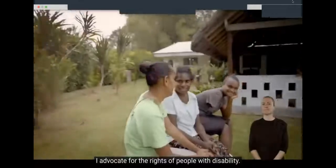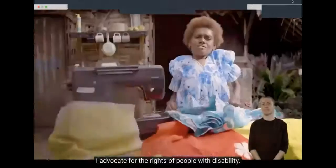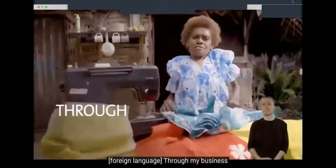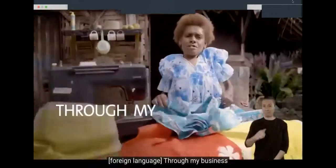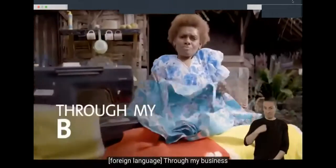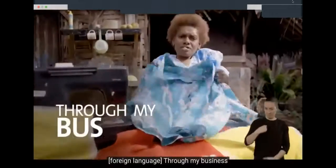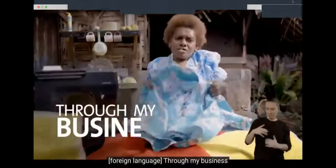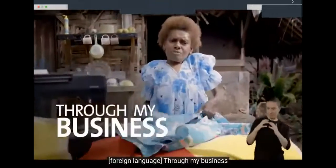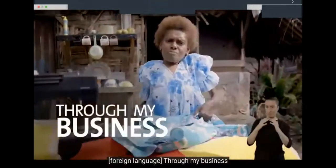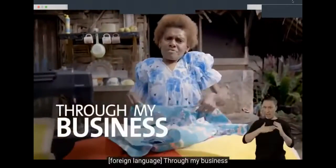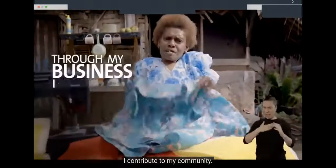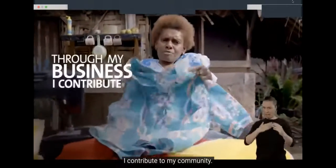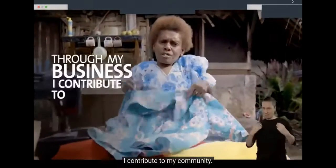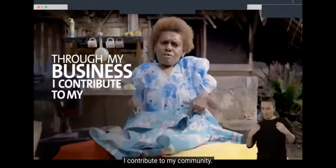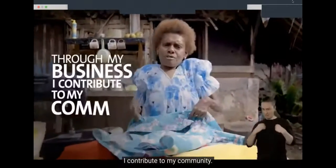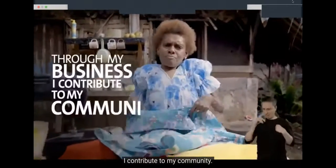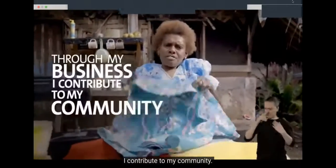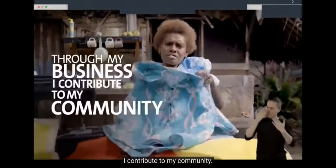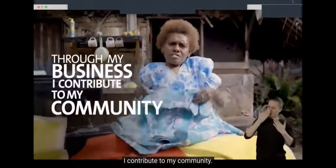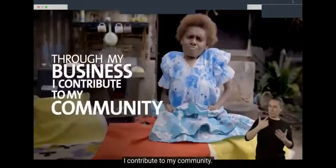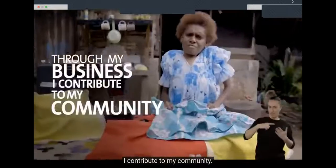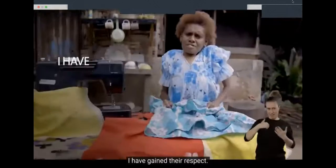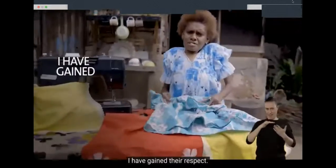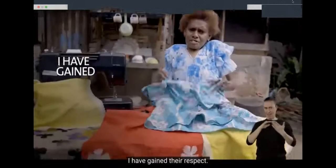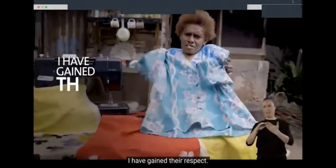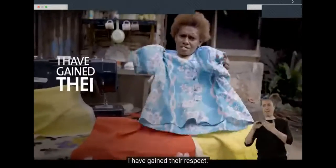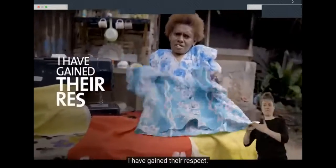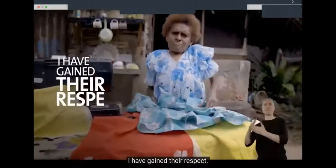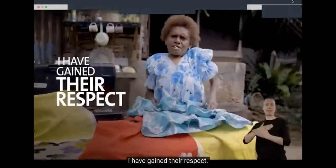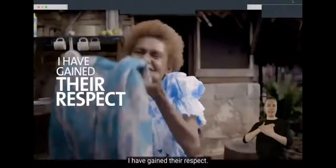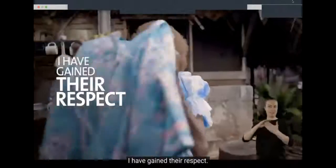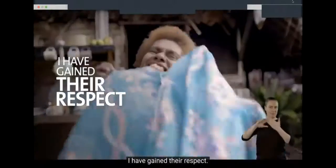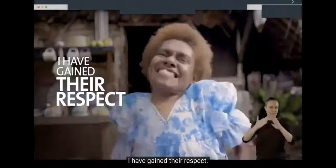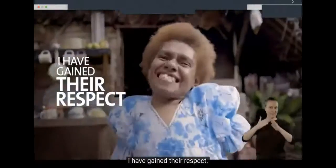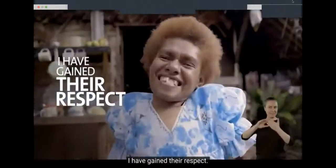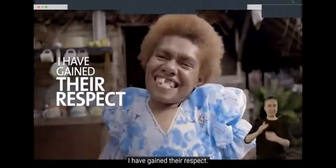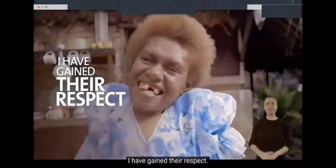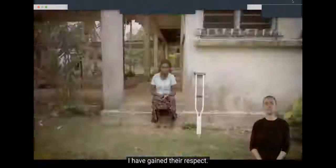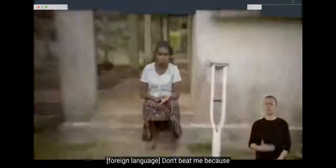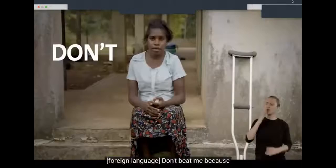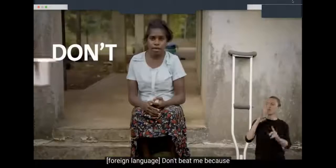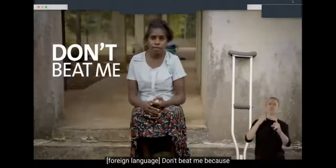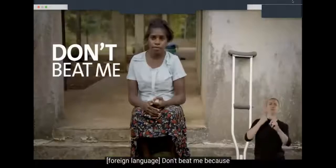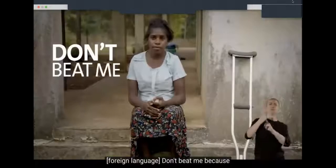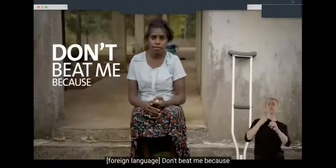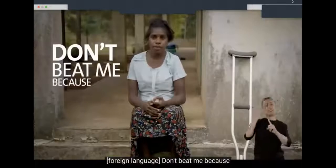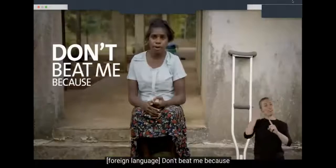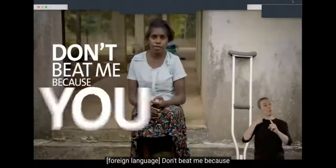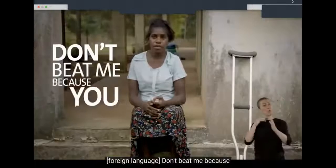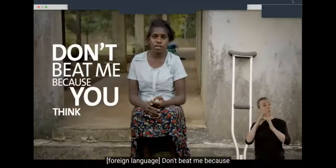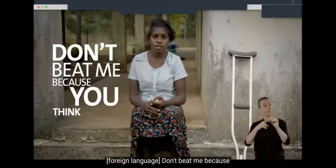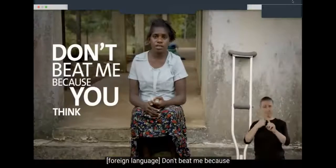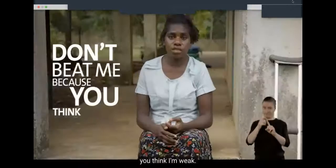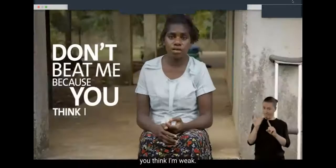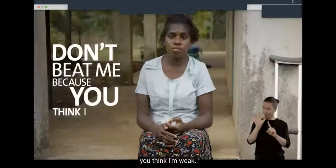disability. Through the business for me, I support my community. Community solely respect me. In a kilometer from